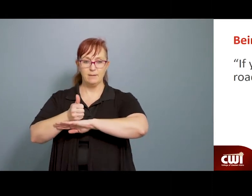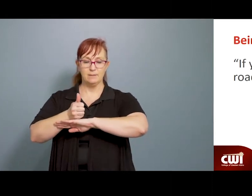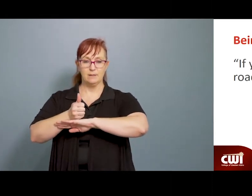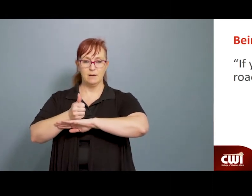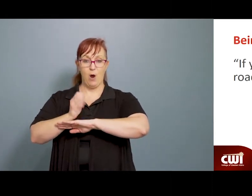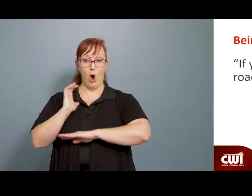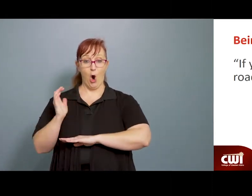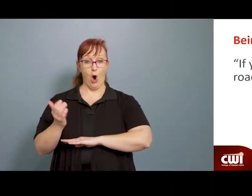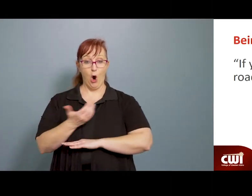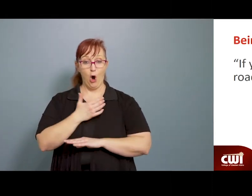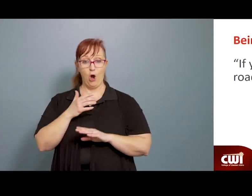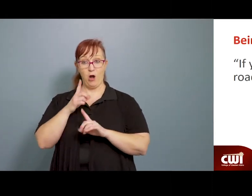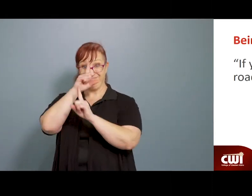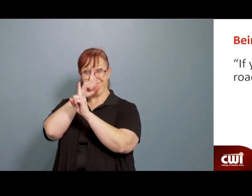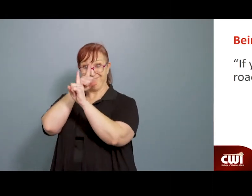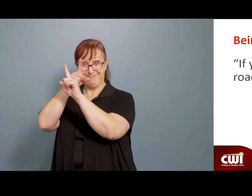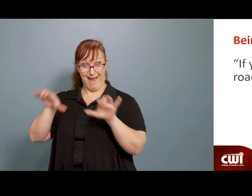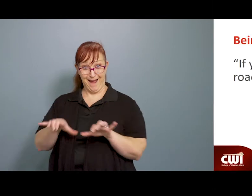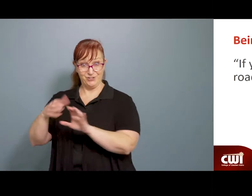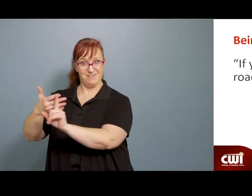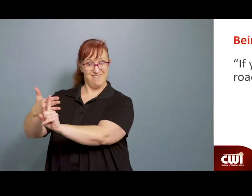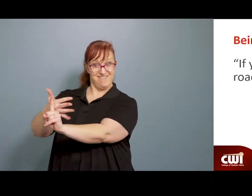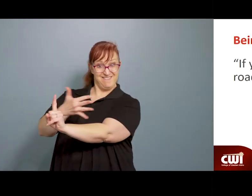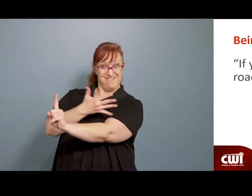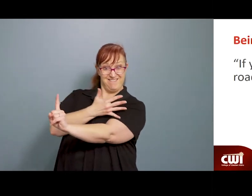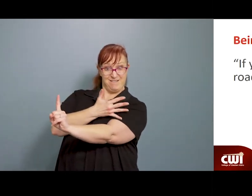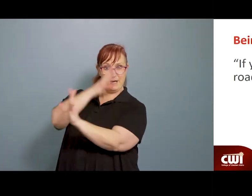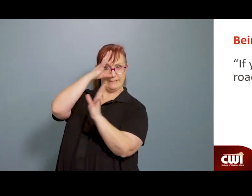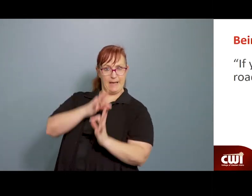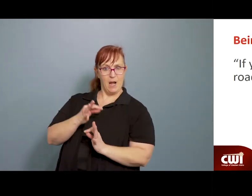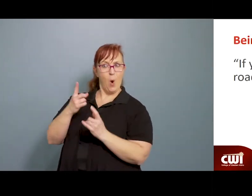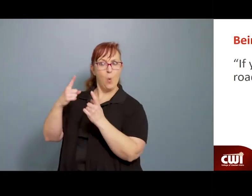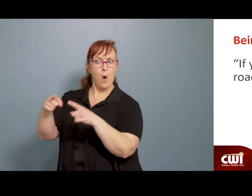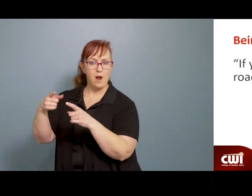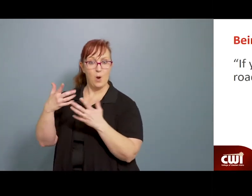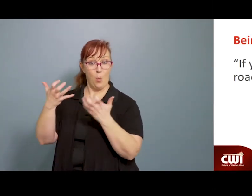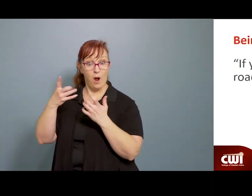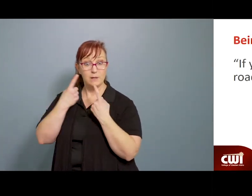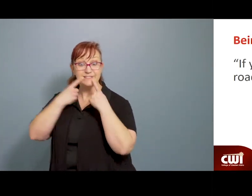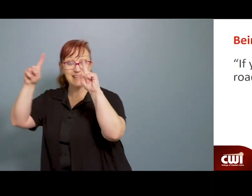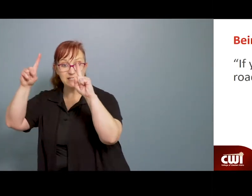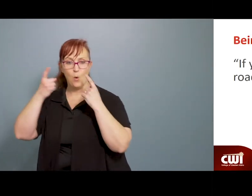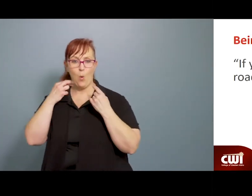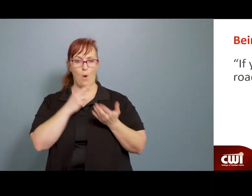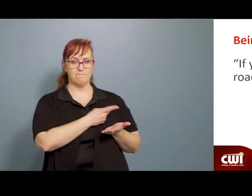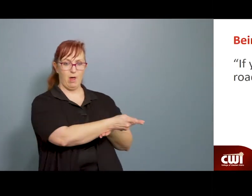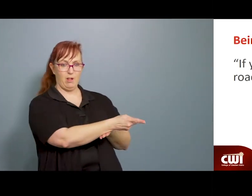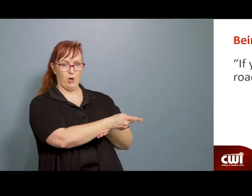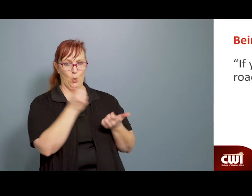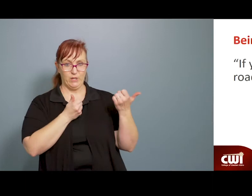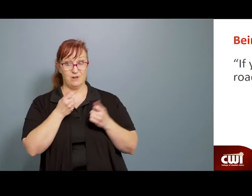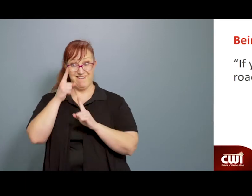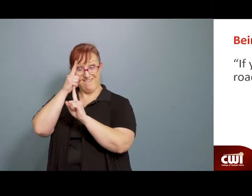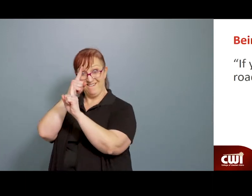of action, and we do it by deciding what is it going to be. Is it going to be success or is it going to be failure? And when it's